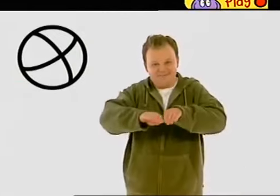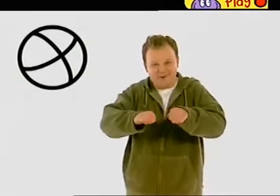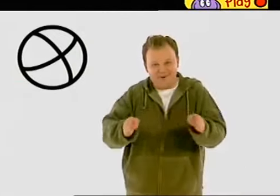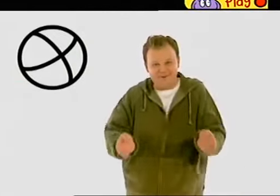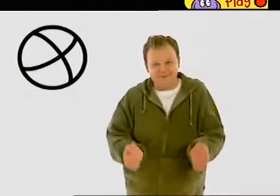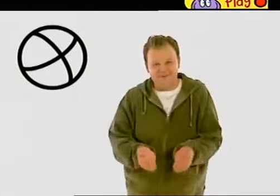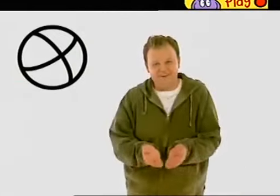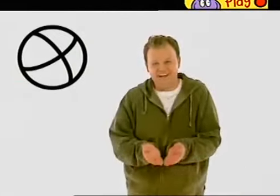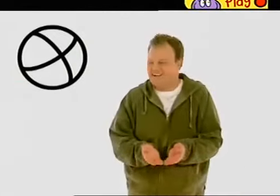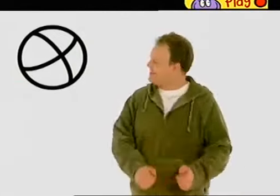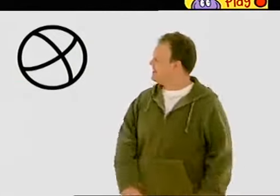Ball.